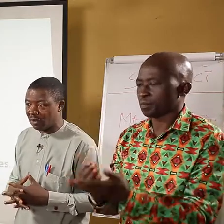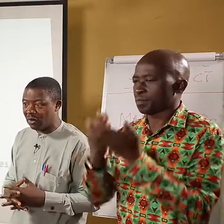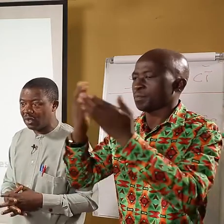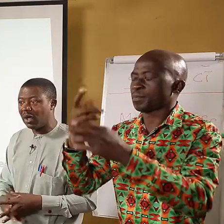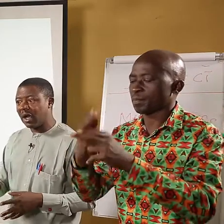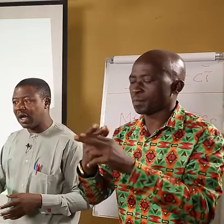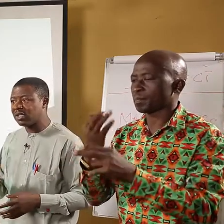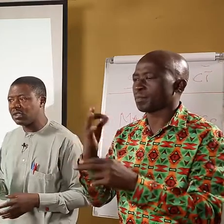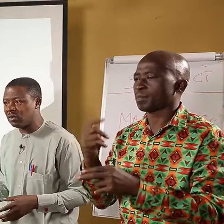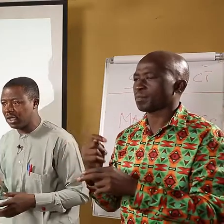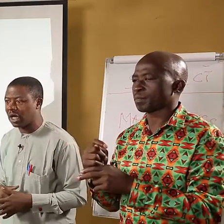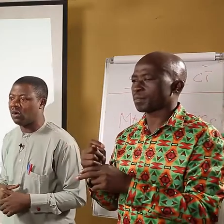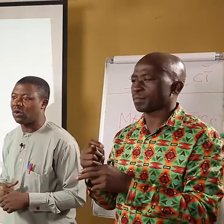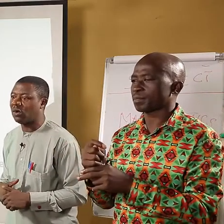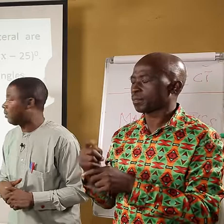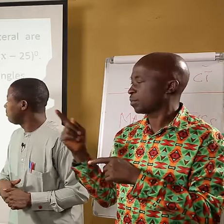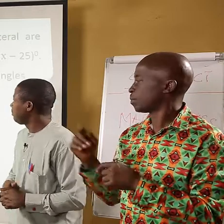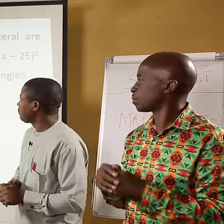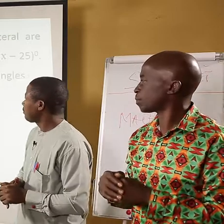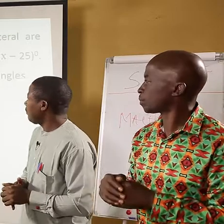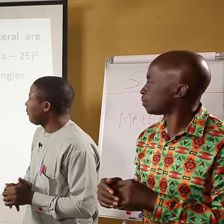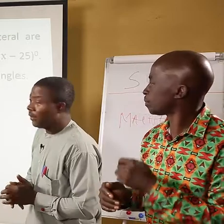of the polygon as dodecagon.